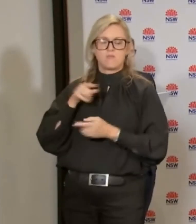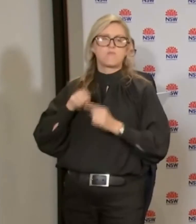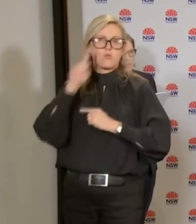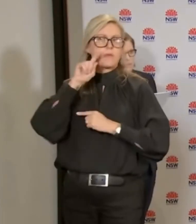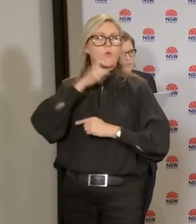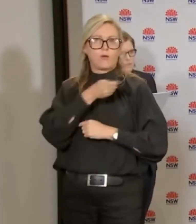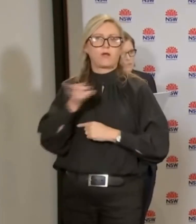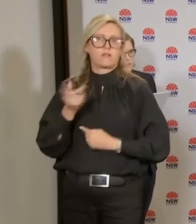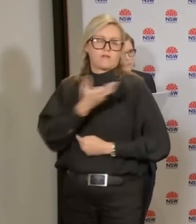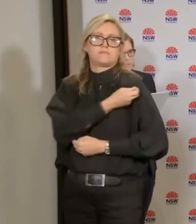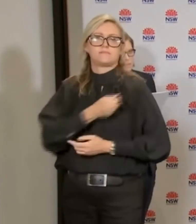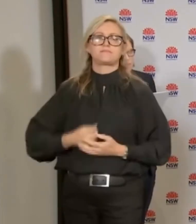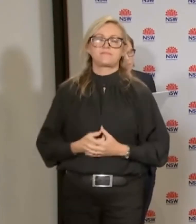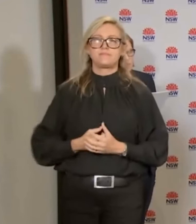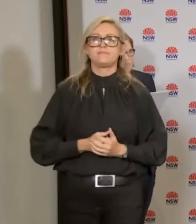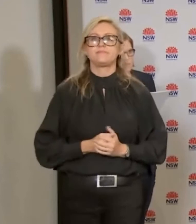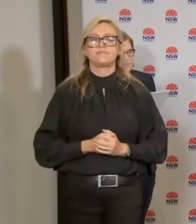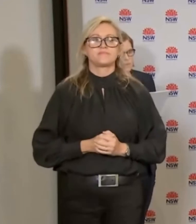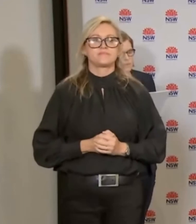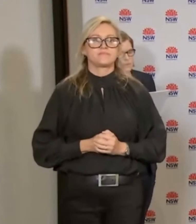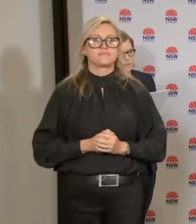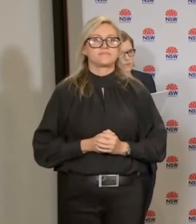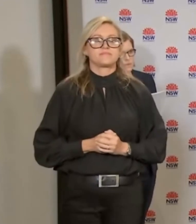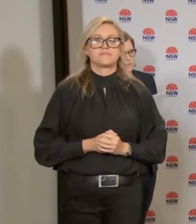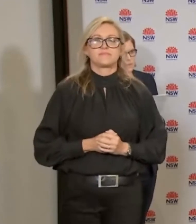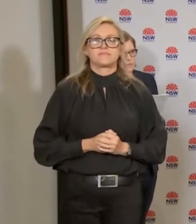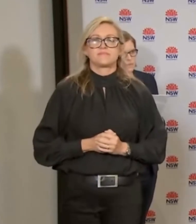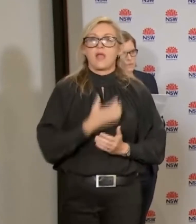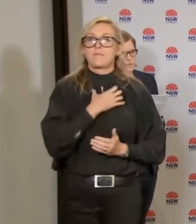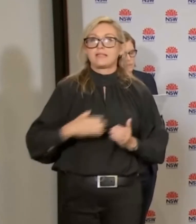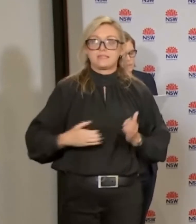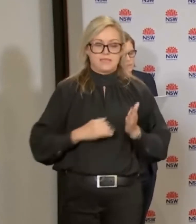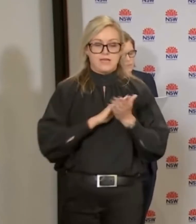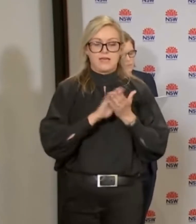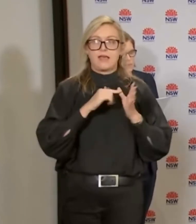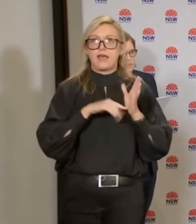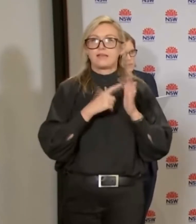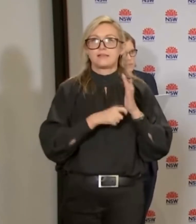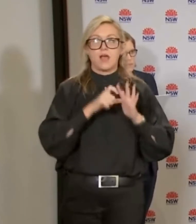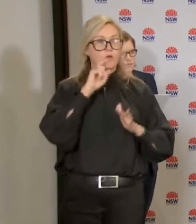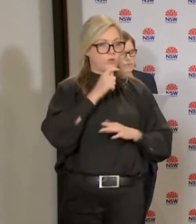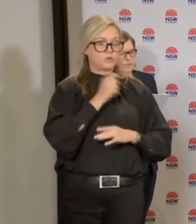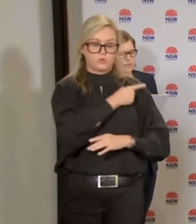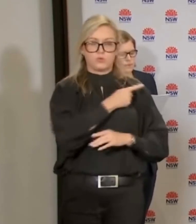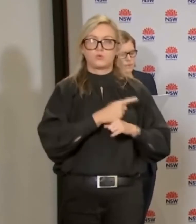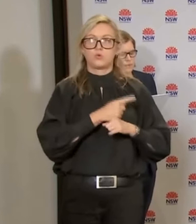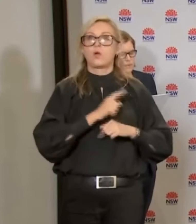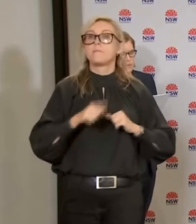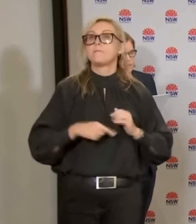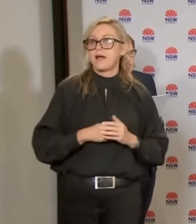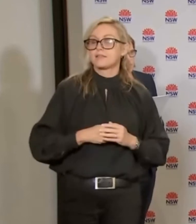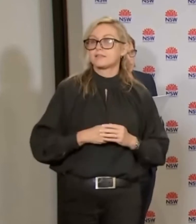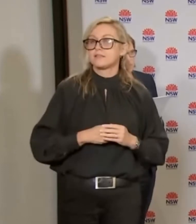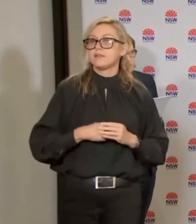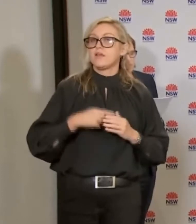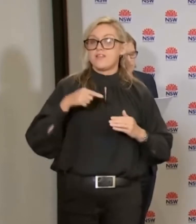report, and then Ministers Hazzard in Health, Minister Hazzard will comment, and then of course the easing of restrictions today has a huge positive impact